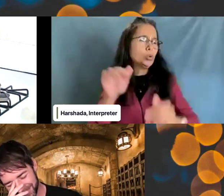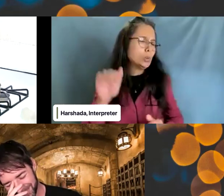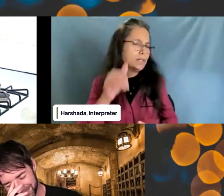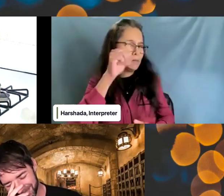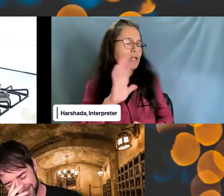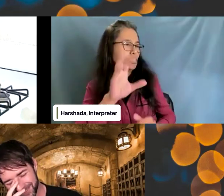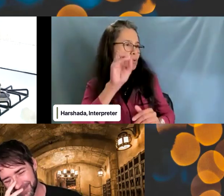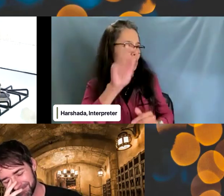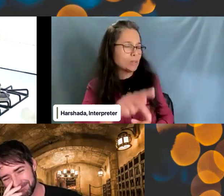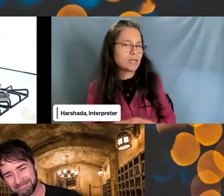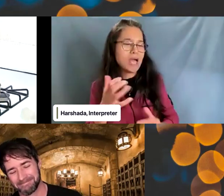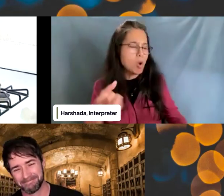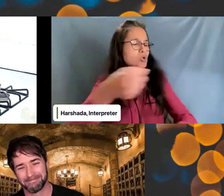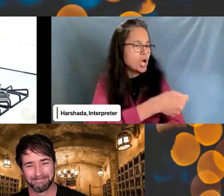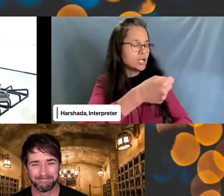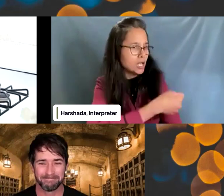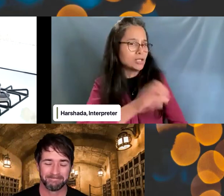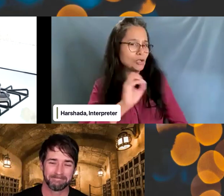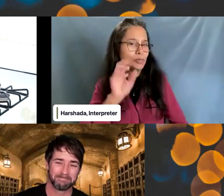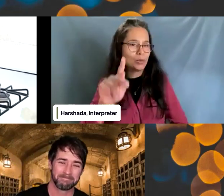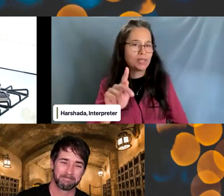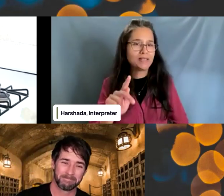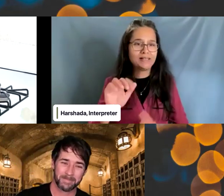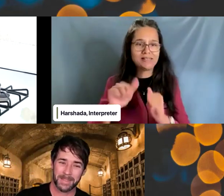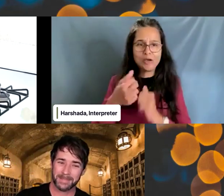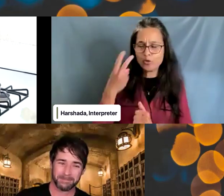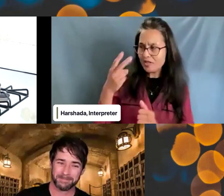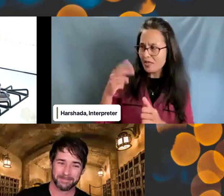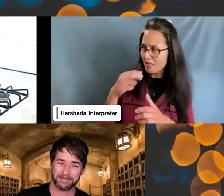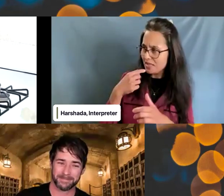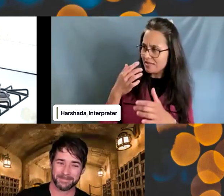going to be okay. You're going to be okay. This is how you sing it in French.